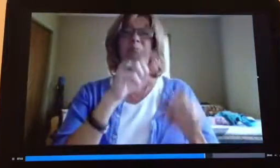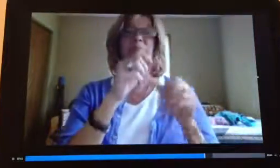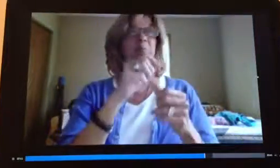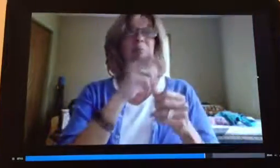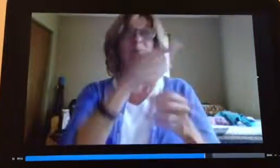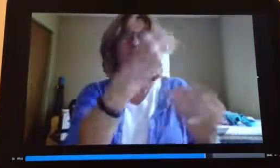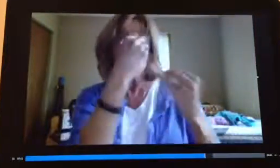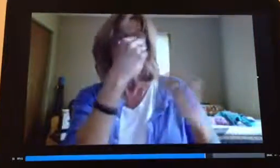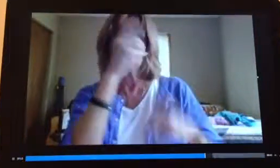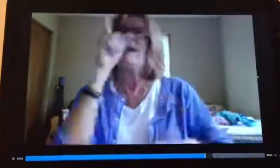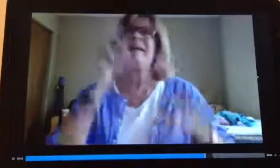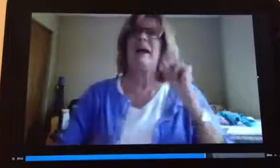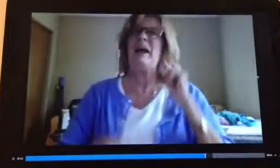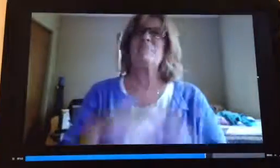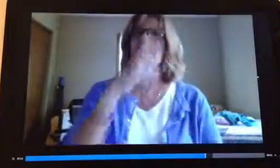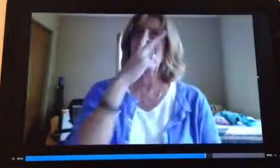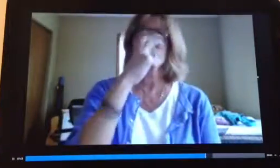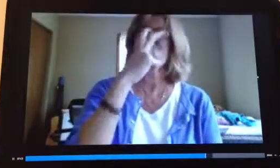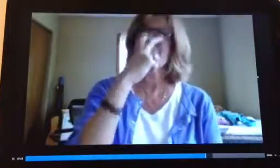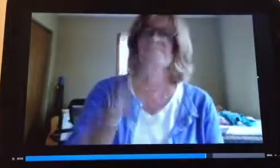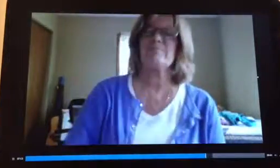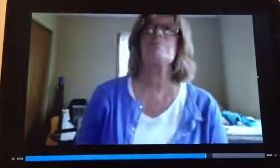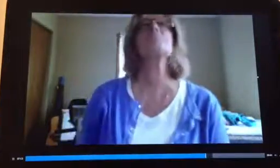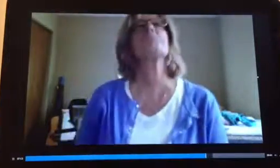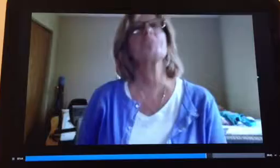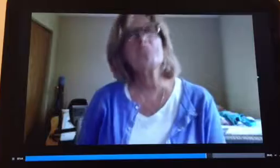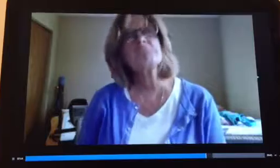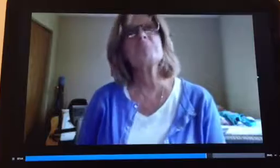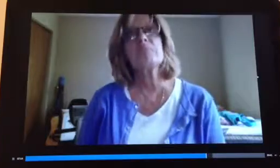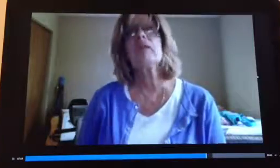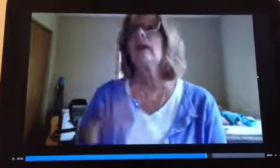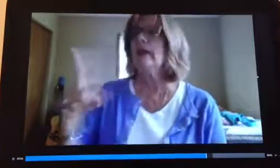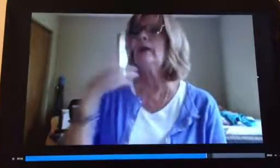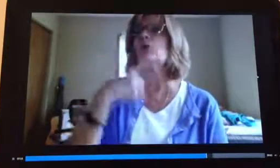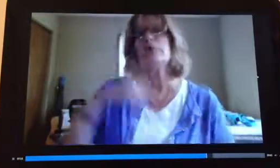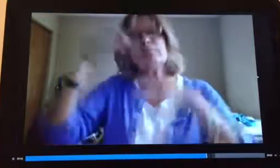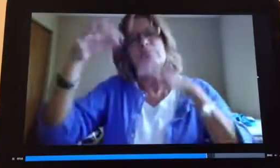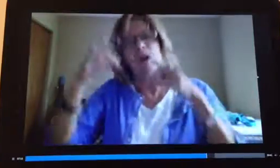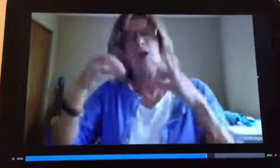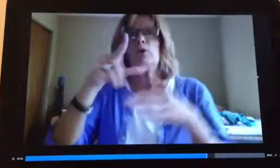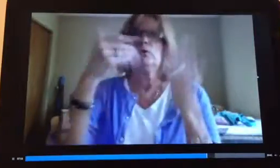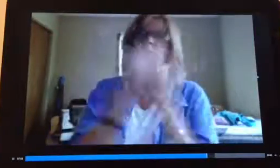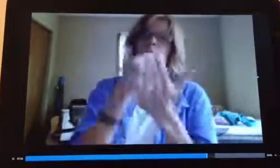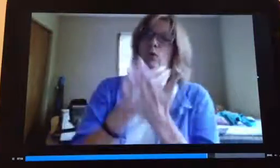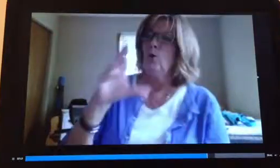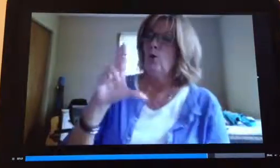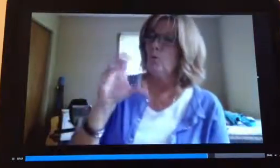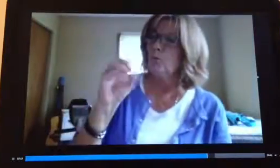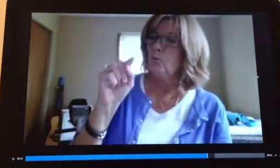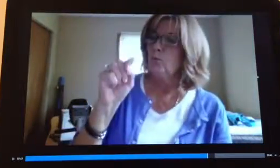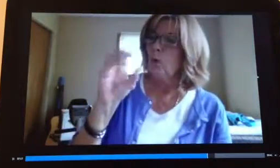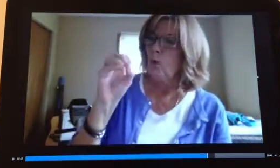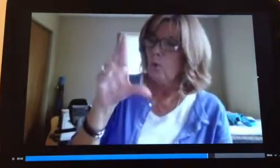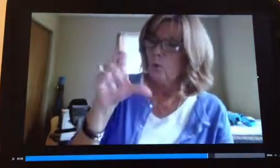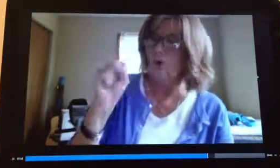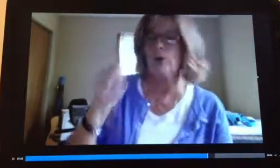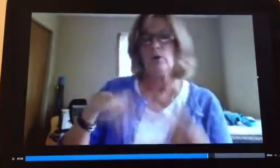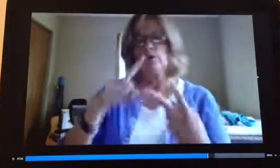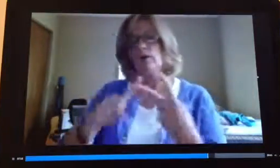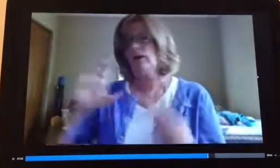So I wanted to call my friend Tori and told him that she probably couldn't teach me how to make the quilt today, which sucked, but I really had to get my